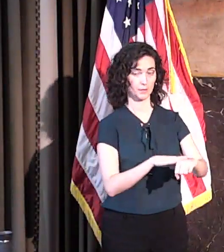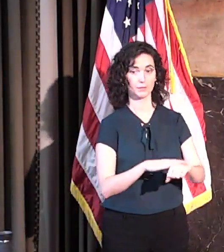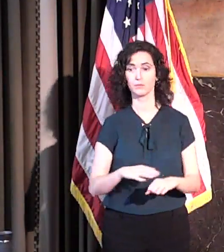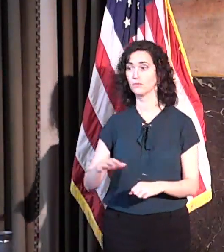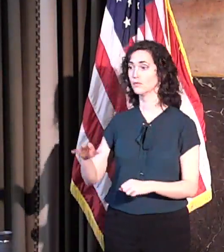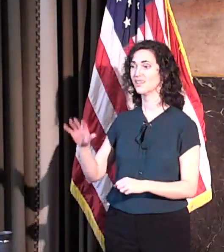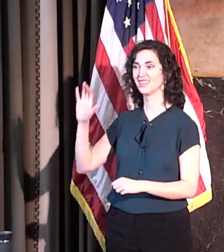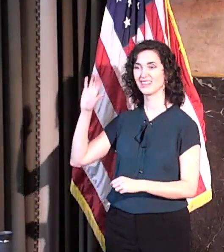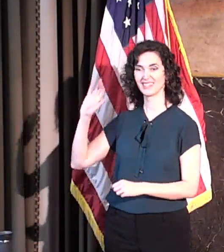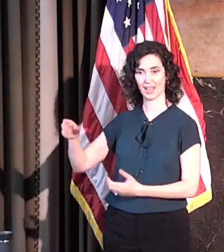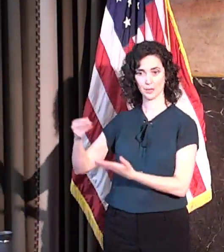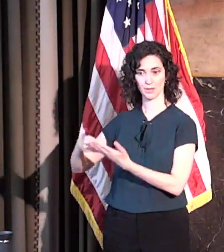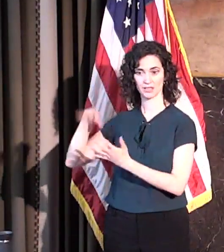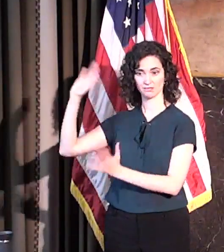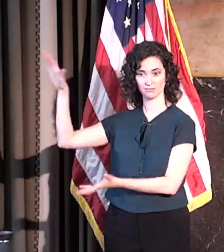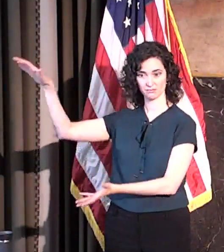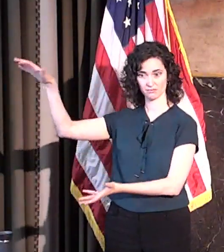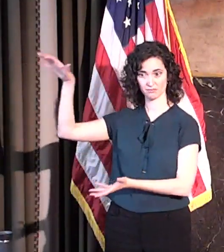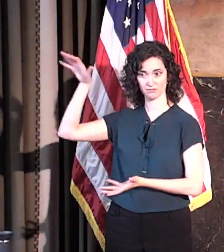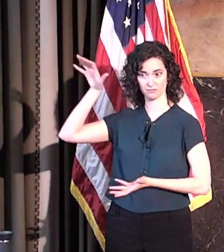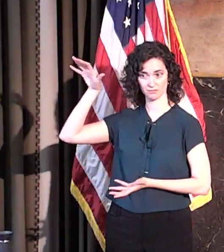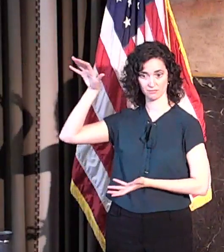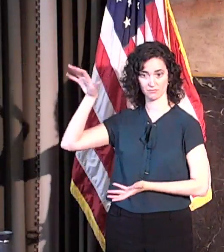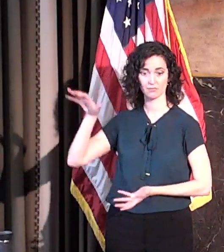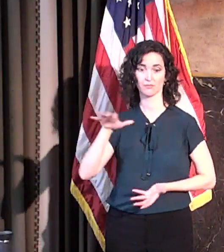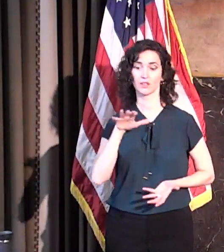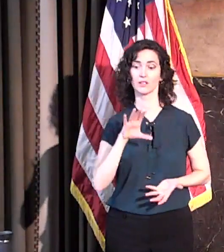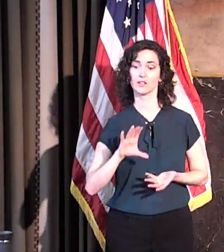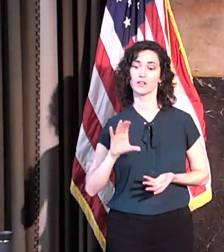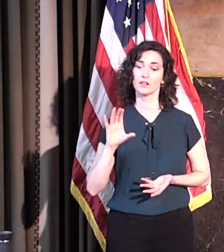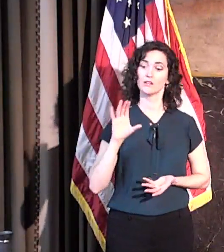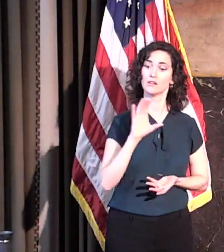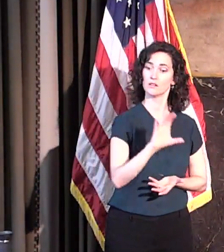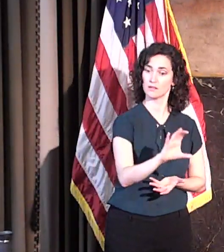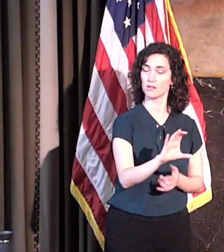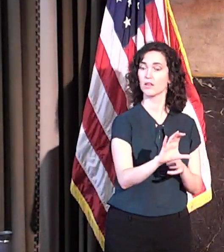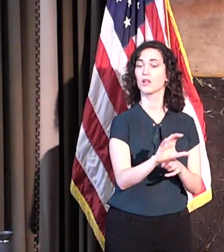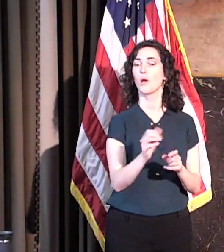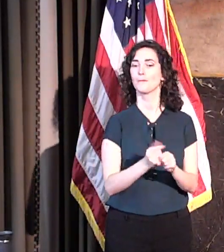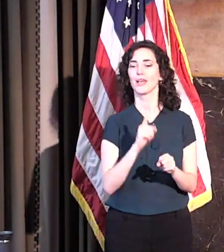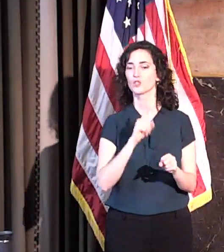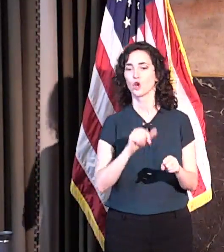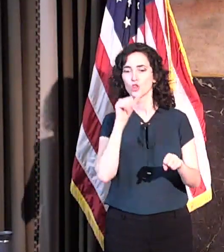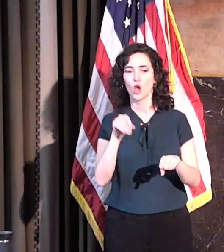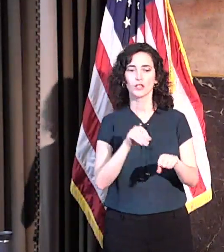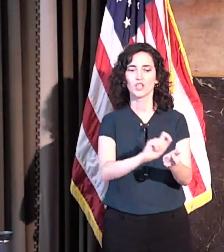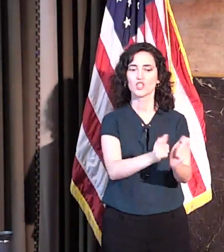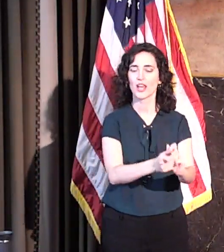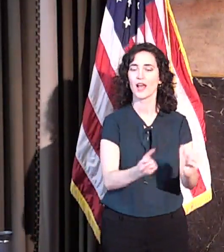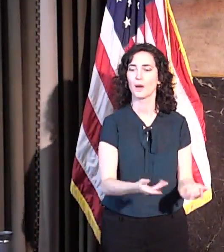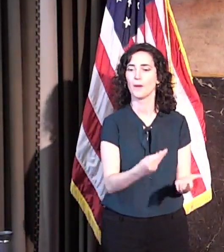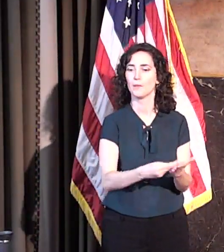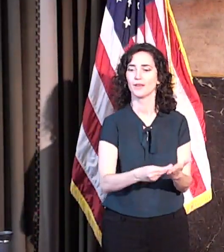as a whole needs to be revenue neutral for several reasons. One of which